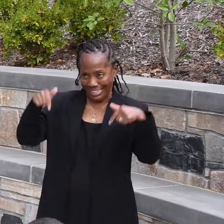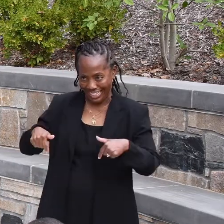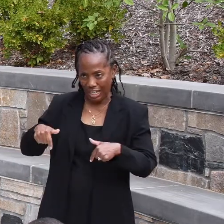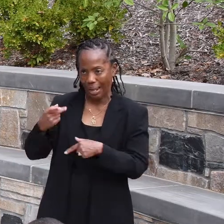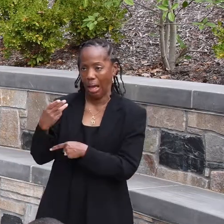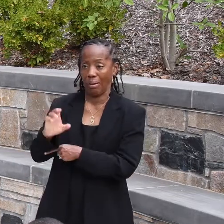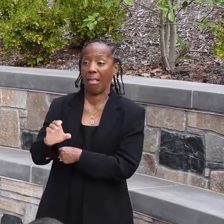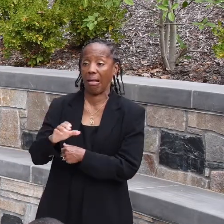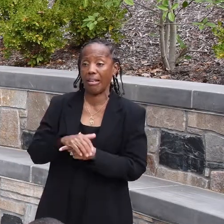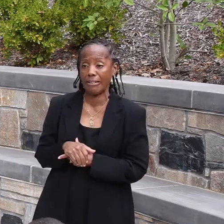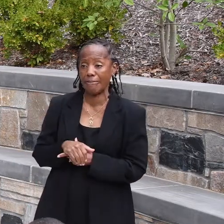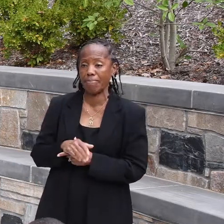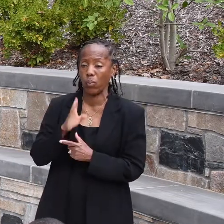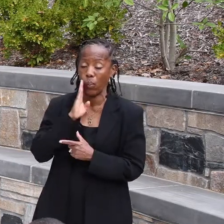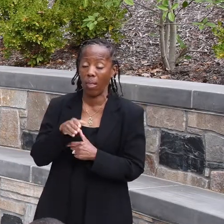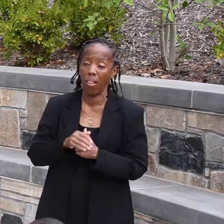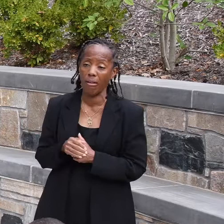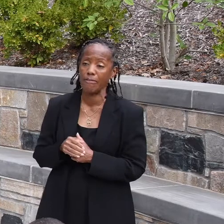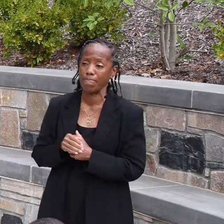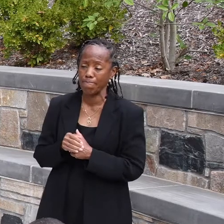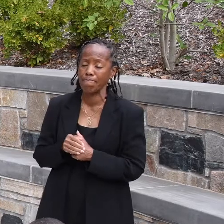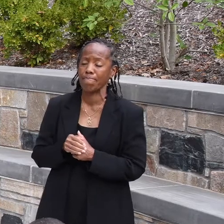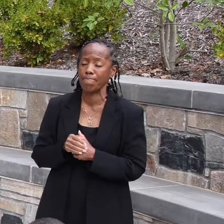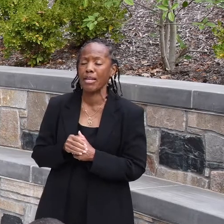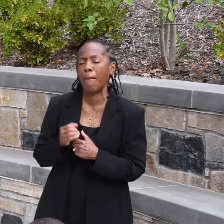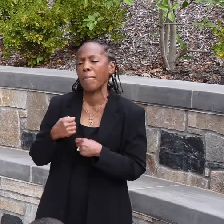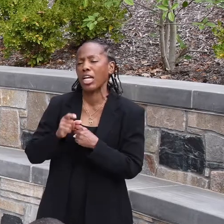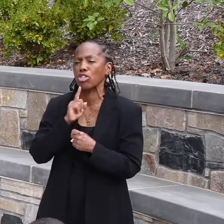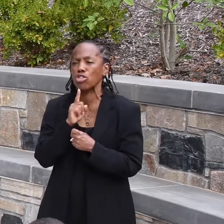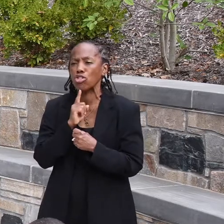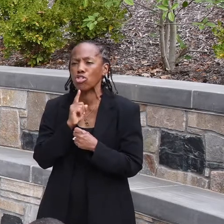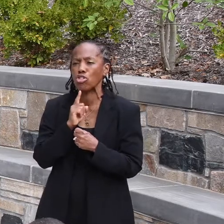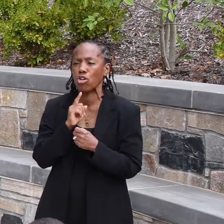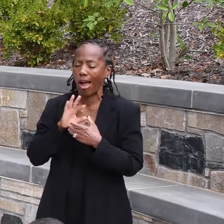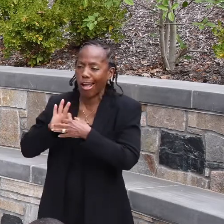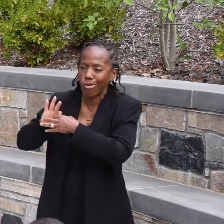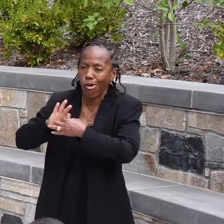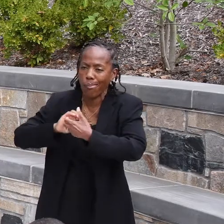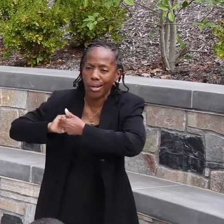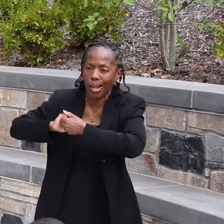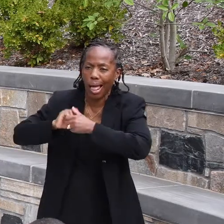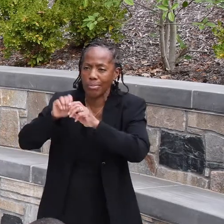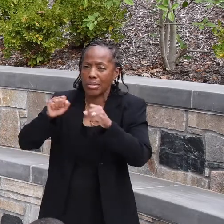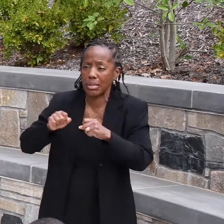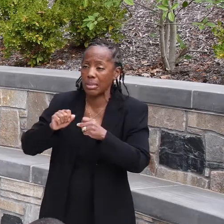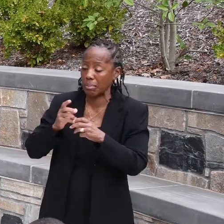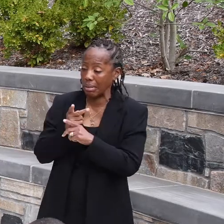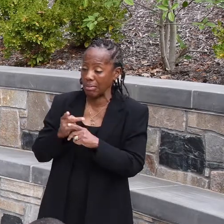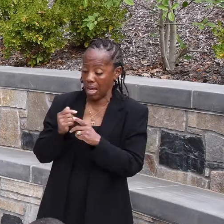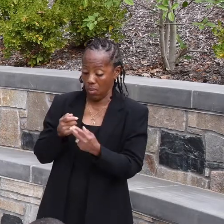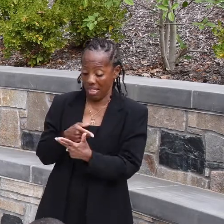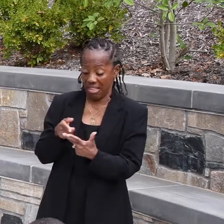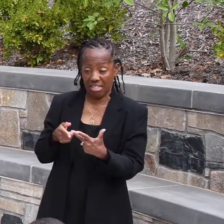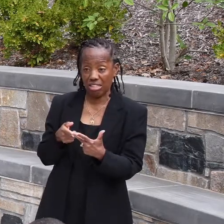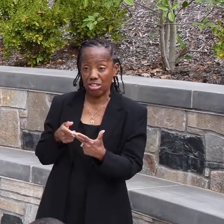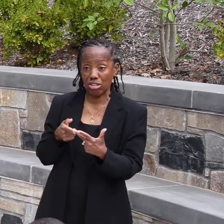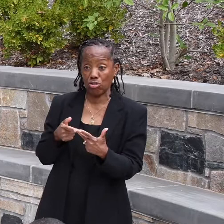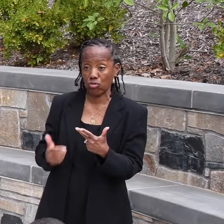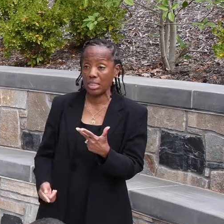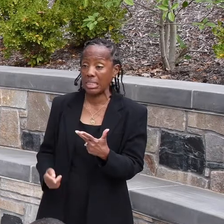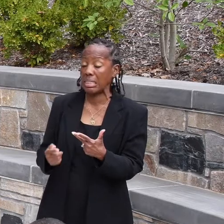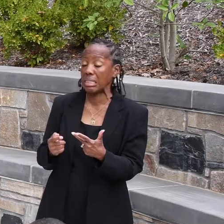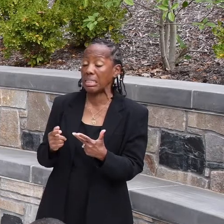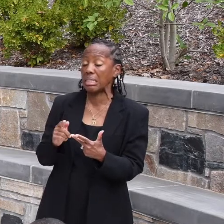here in Howard County. To safeguard a coordinated and collaborative system of care among these 3 residential